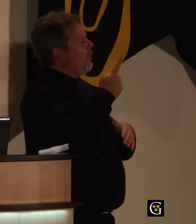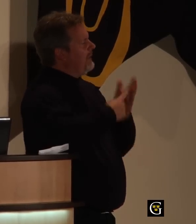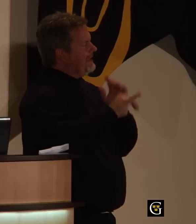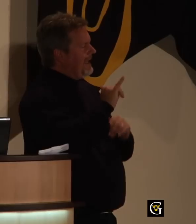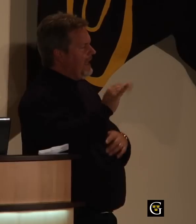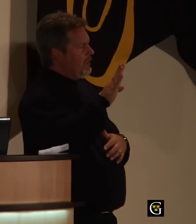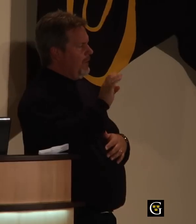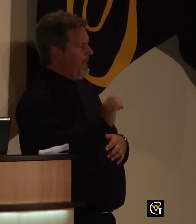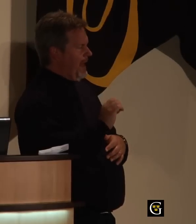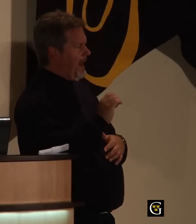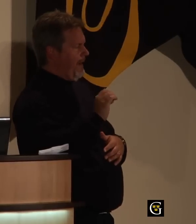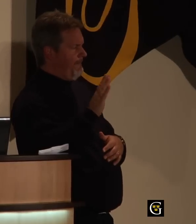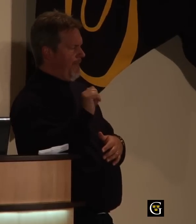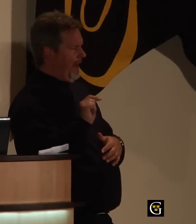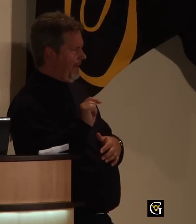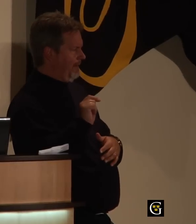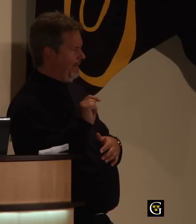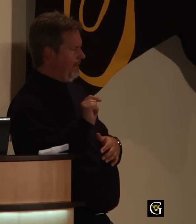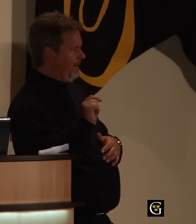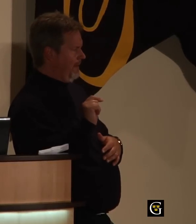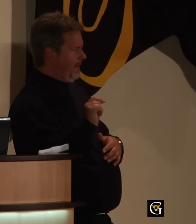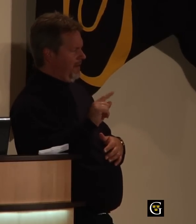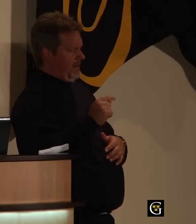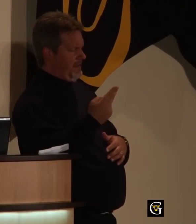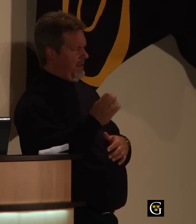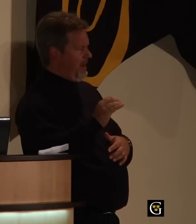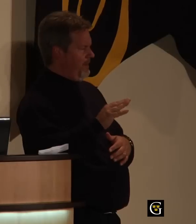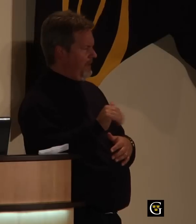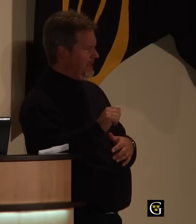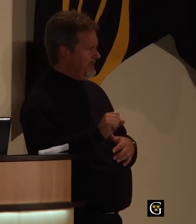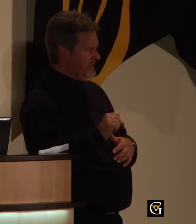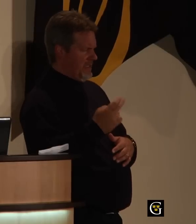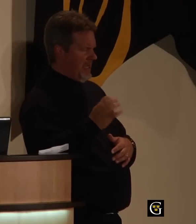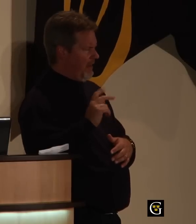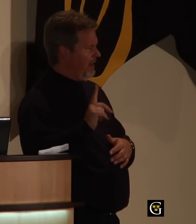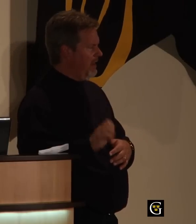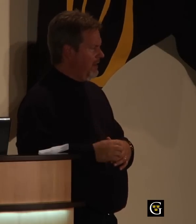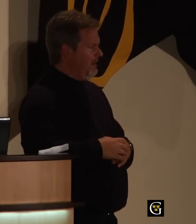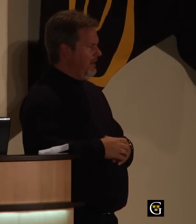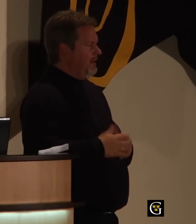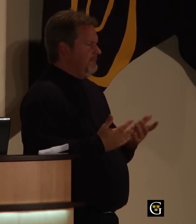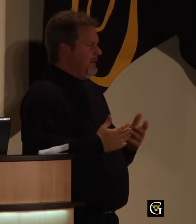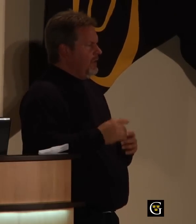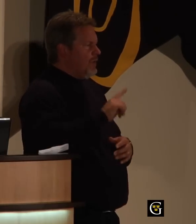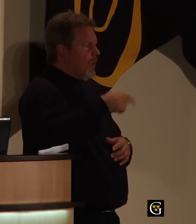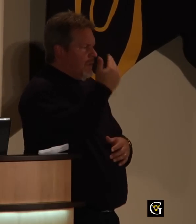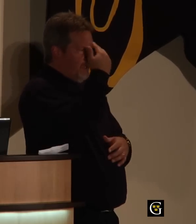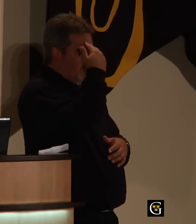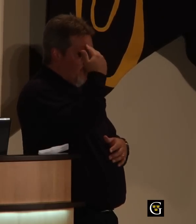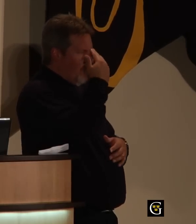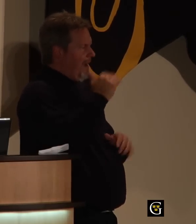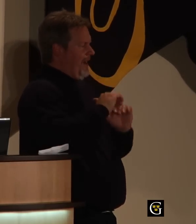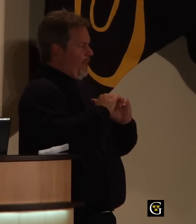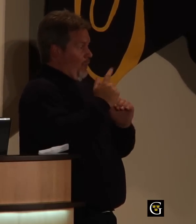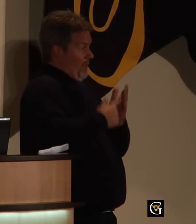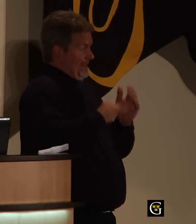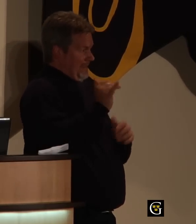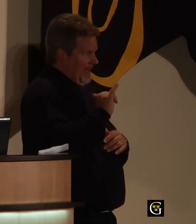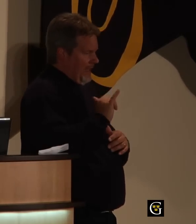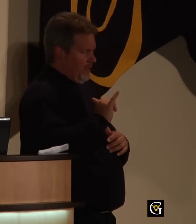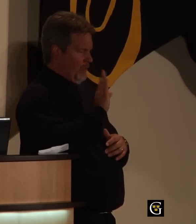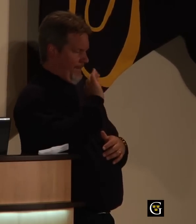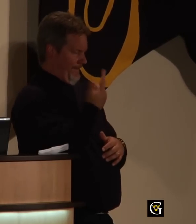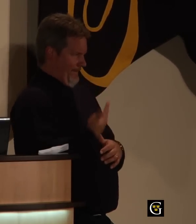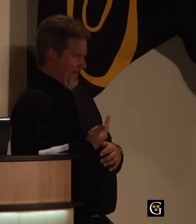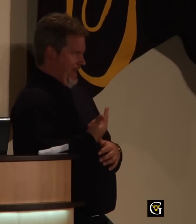For Tom's name. And the upshot of that paper is, you can only know what it's like to be a bat by being a bat. You can't do